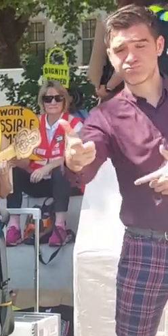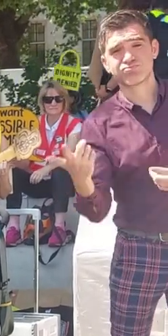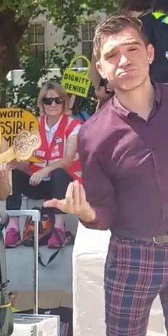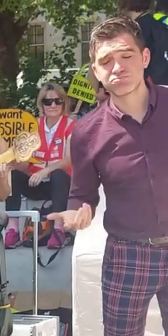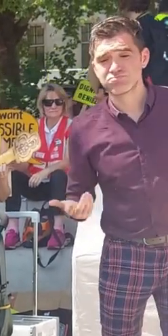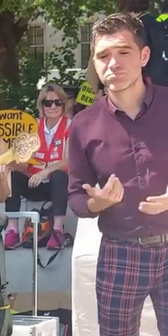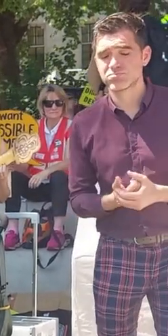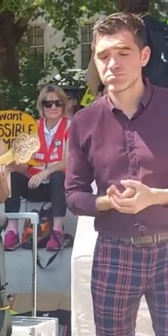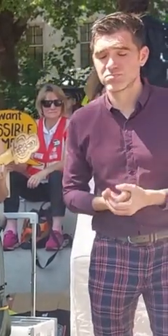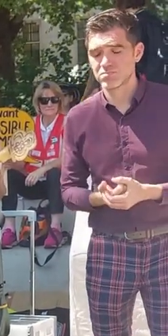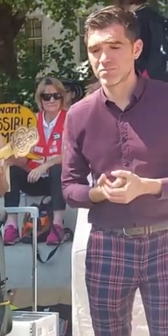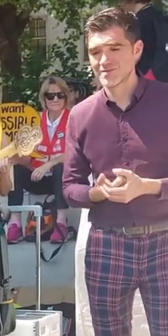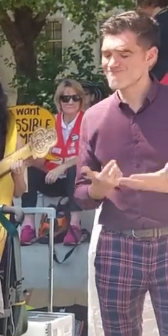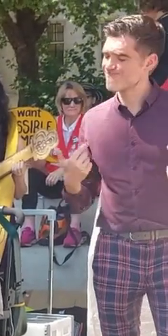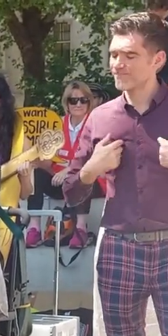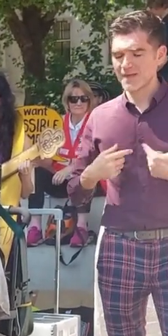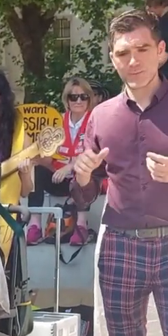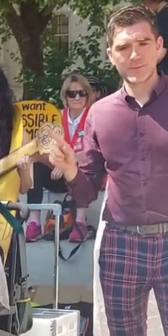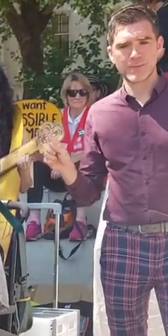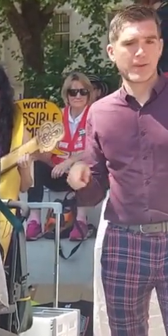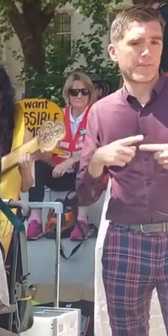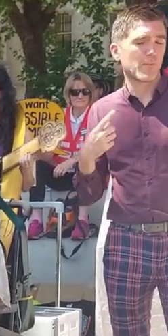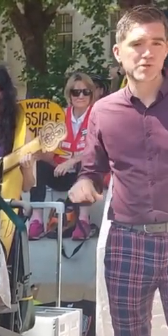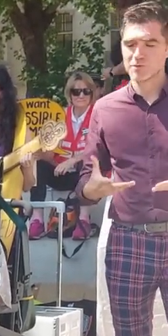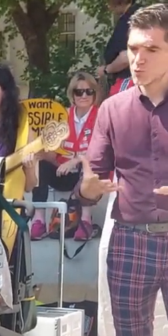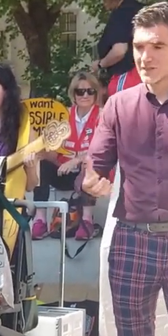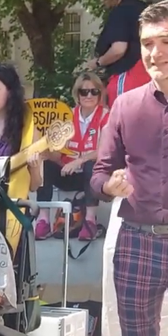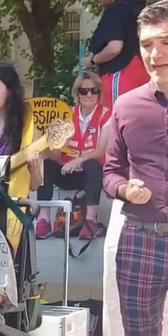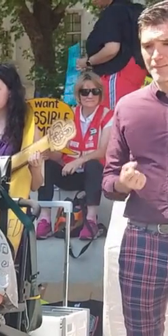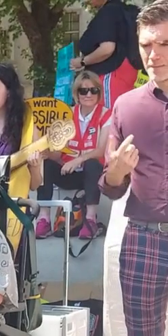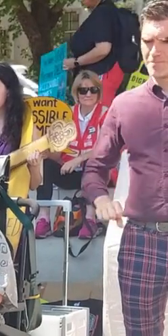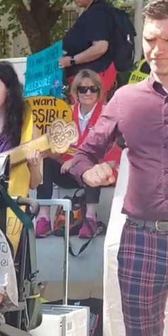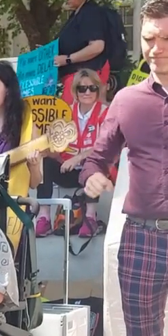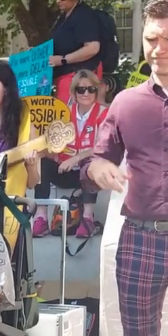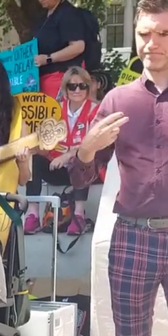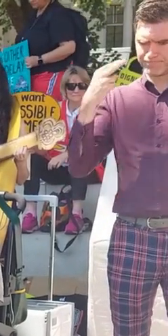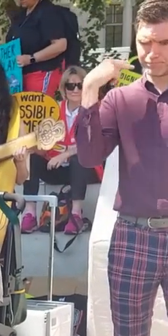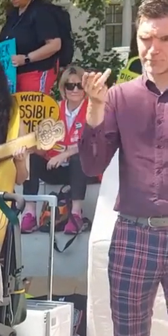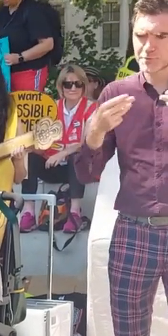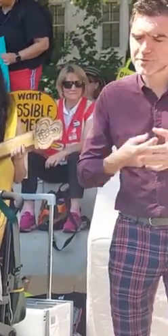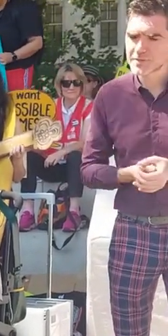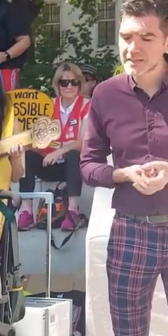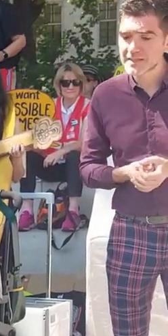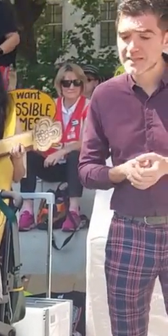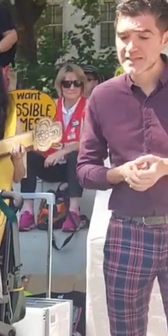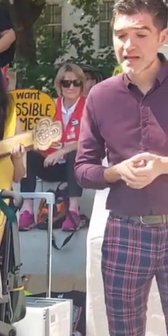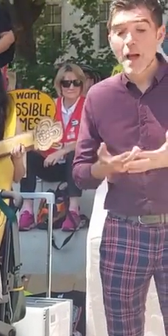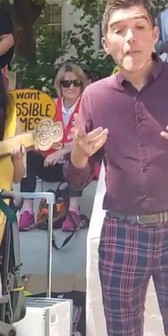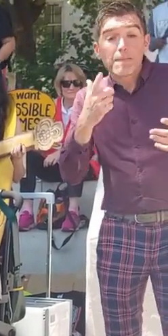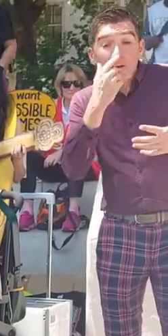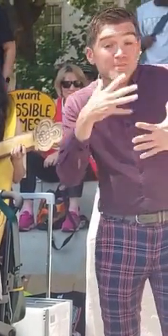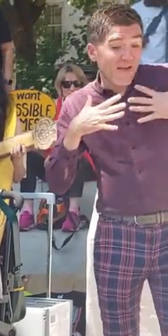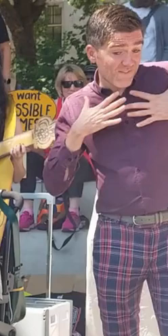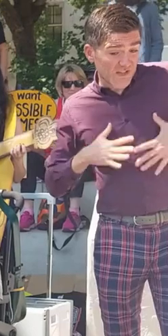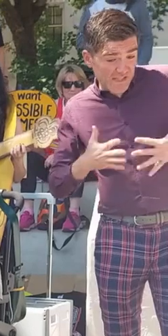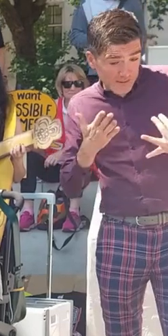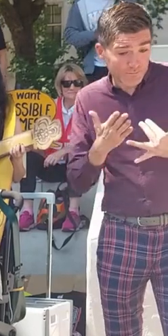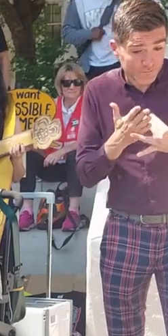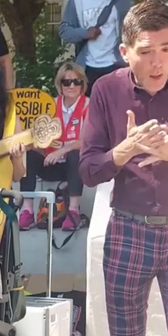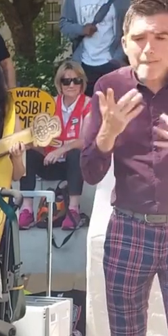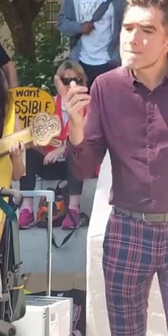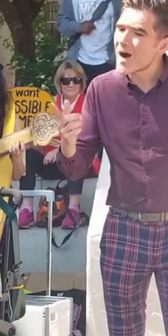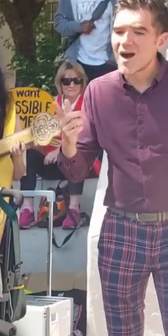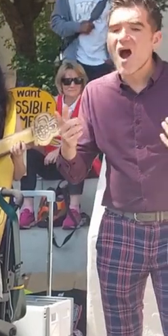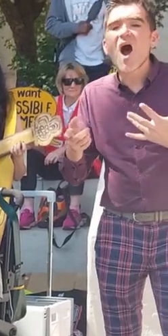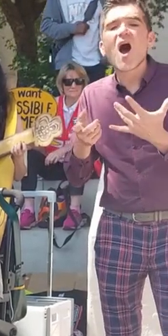They pushed hard for me to accept it, but I stood my ground. While it might have been physically accessible, it was inaccessible